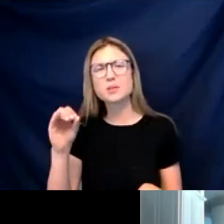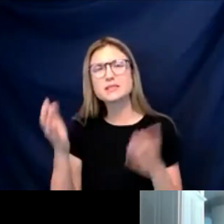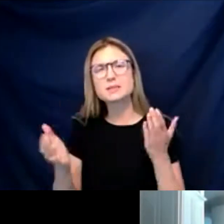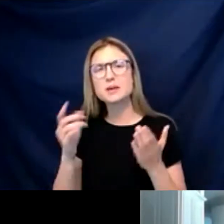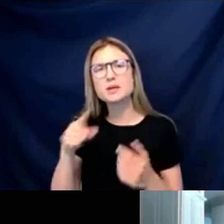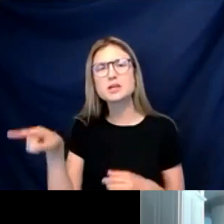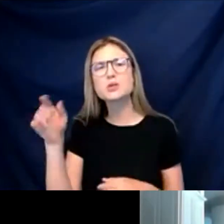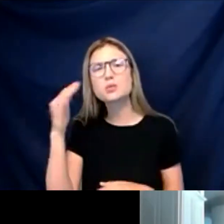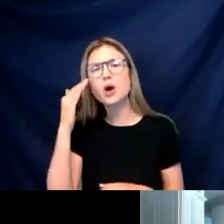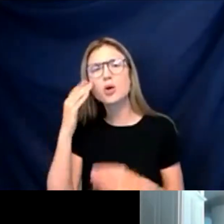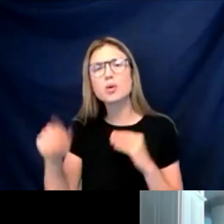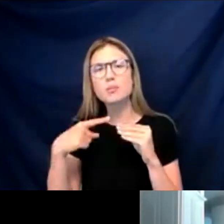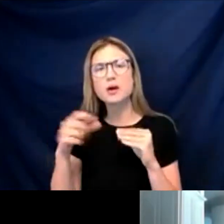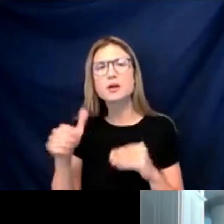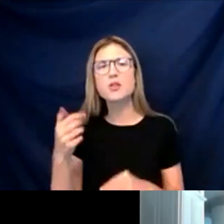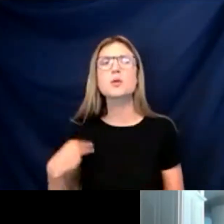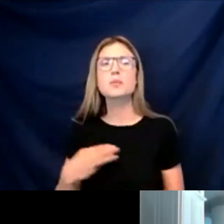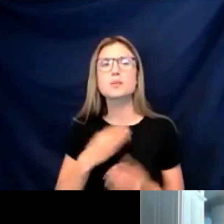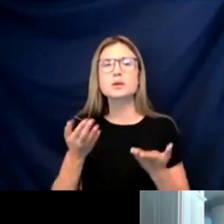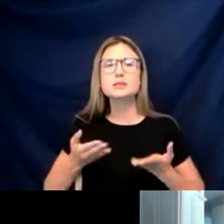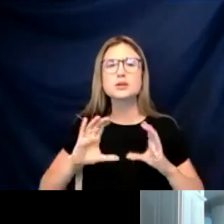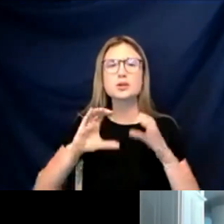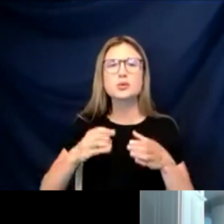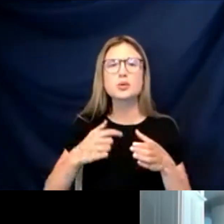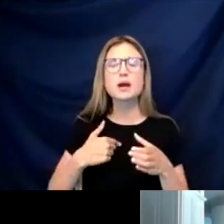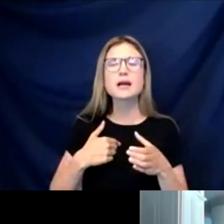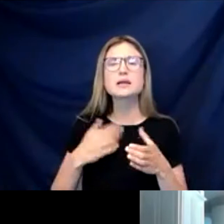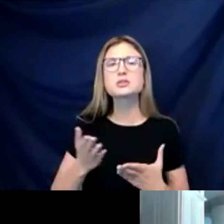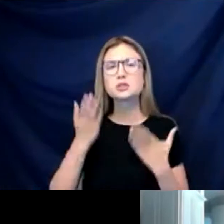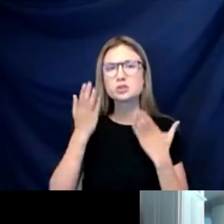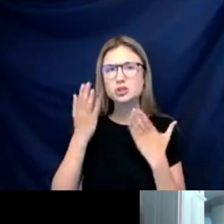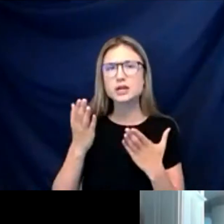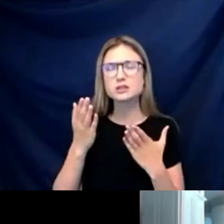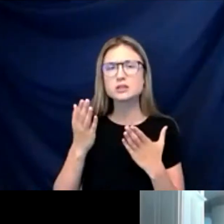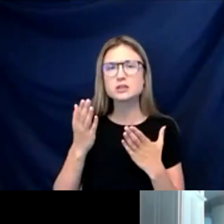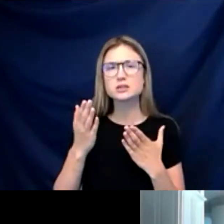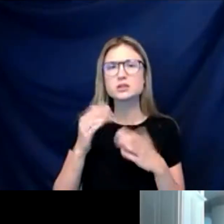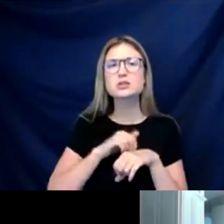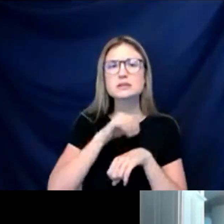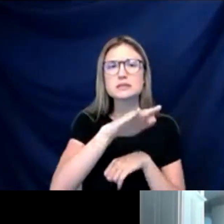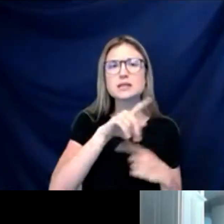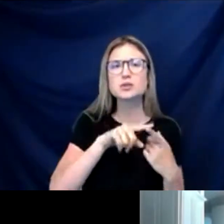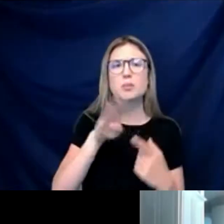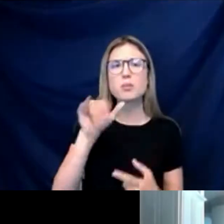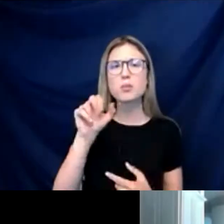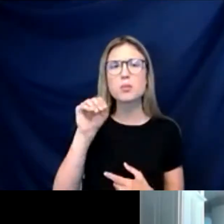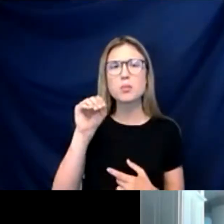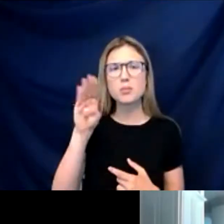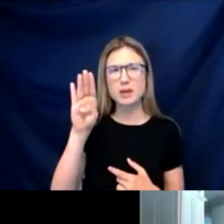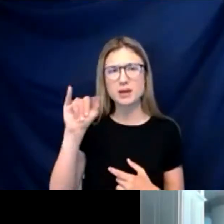group. And I would suggest that they send those to Bambi and Jamar so they can get